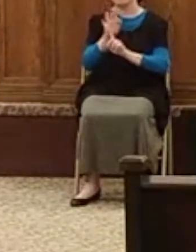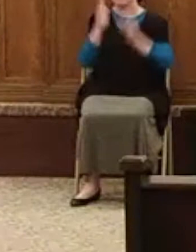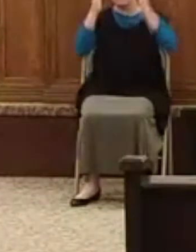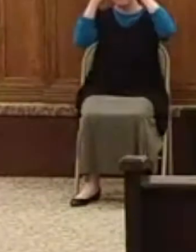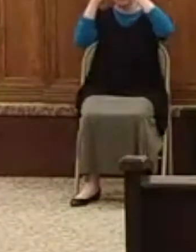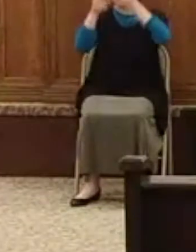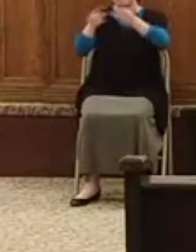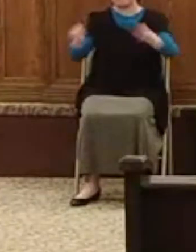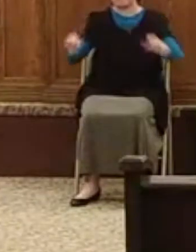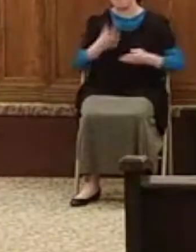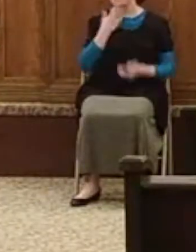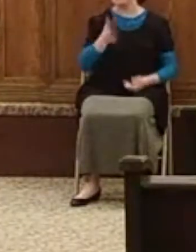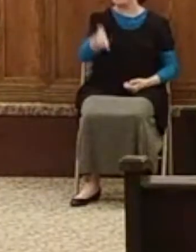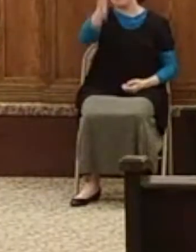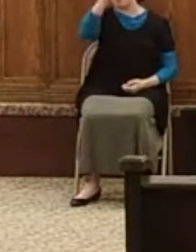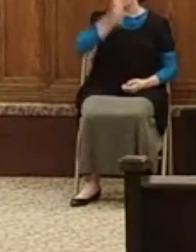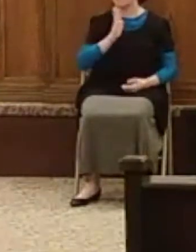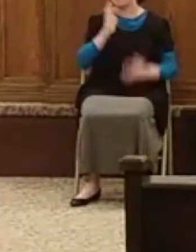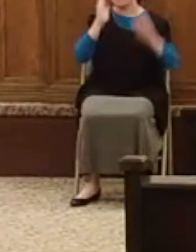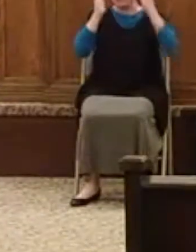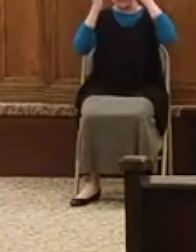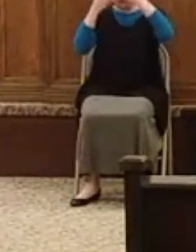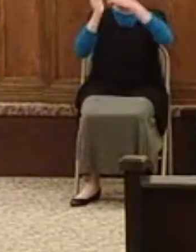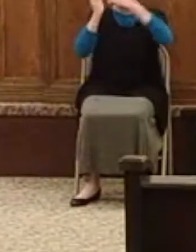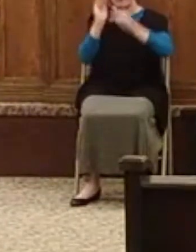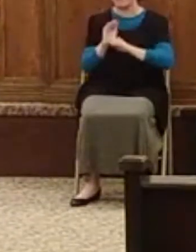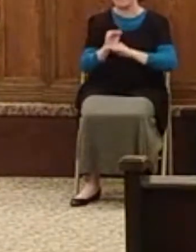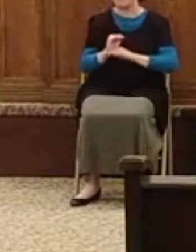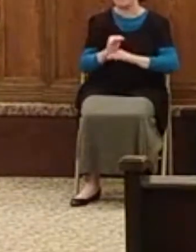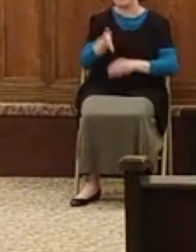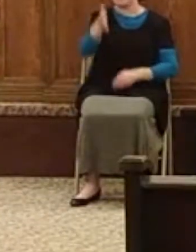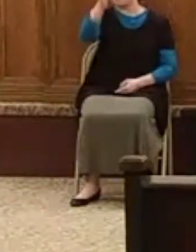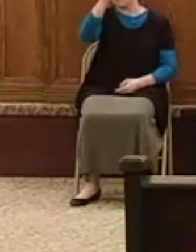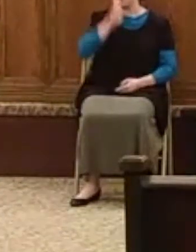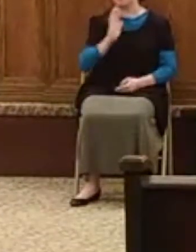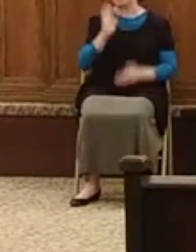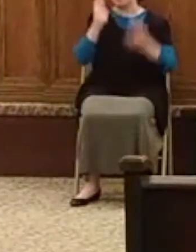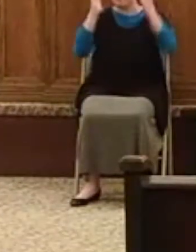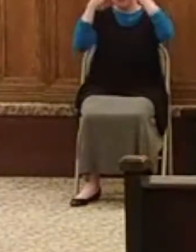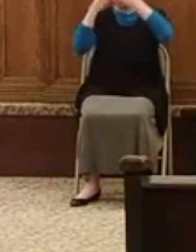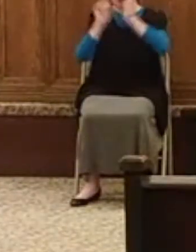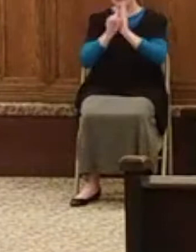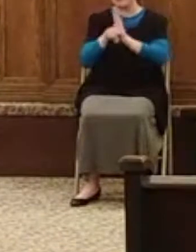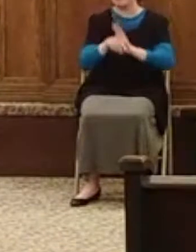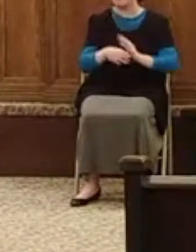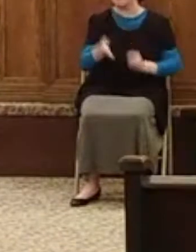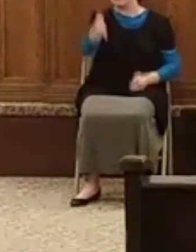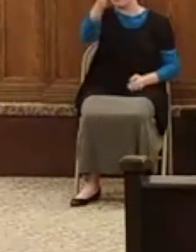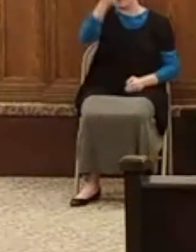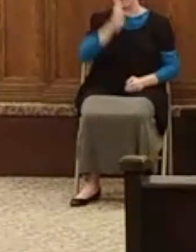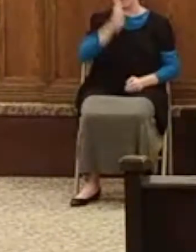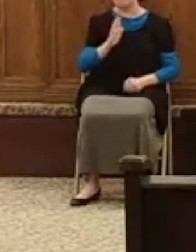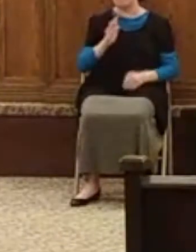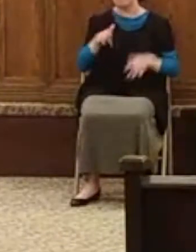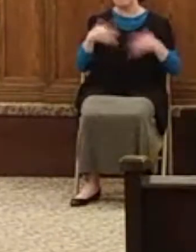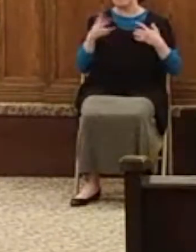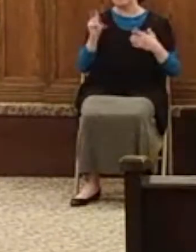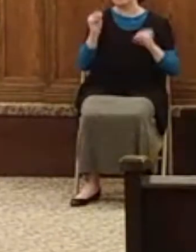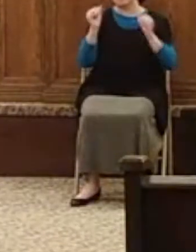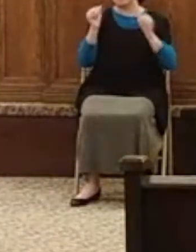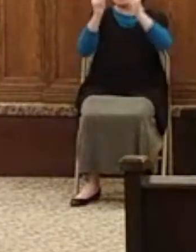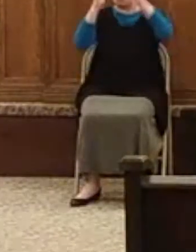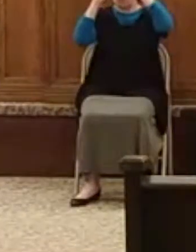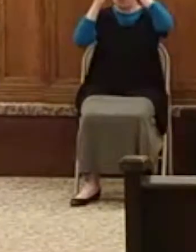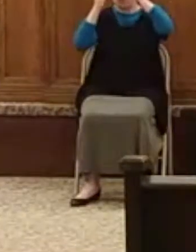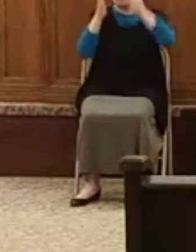candle in a dark place. Thank God in my darkest night. Thank God in my darkest hour. Thank God when I felt like there was